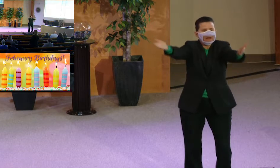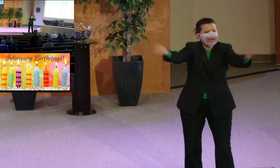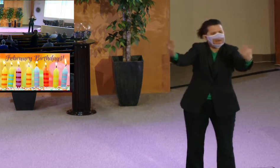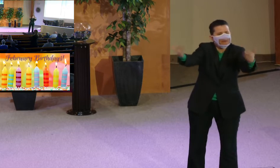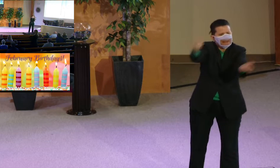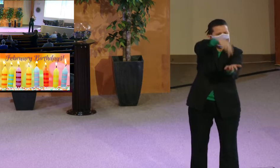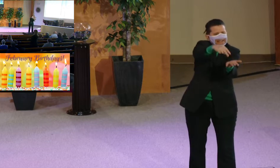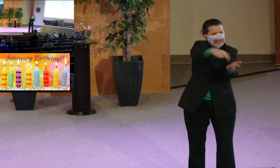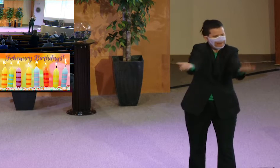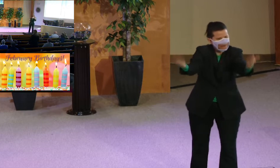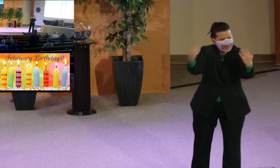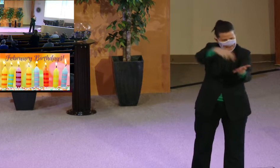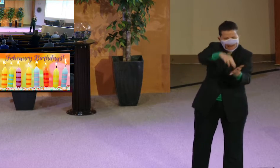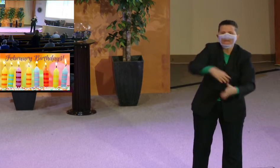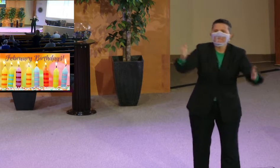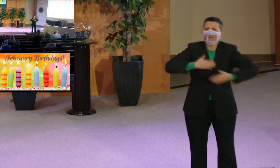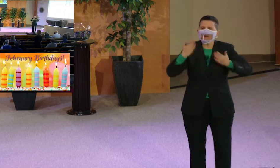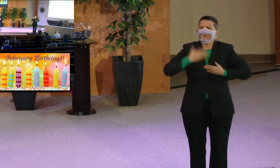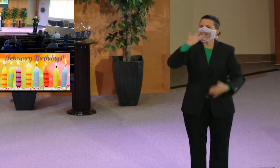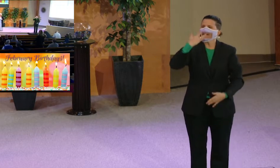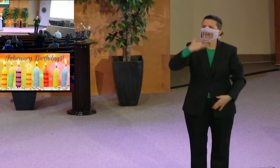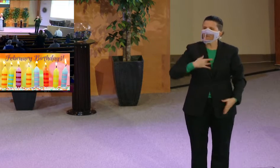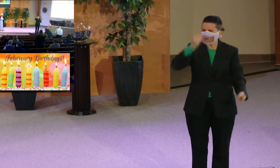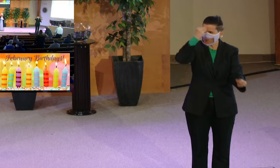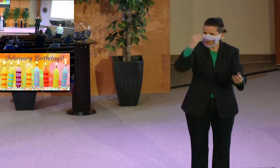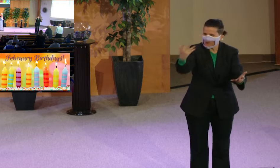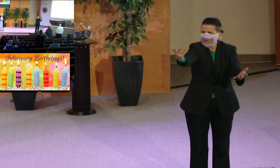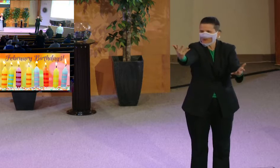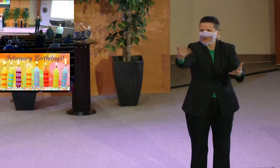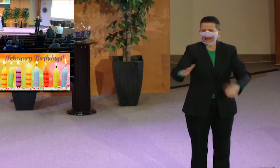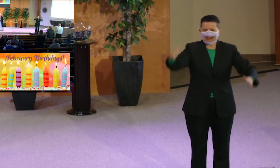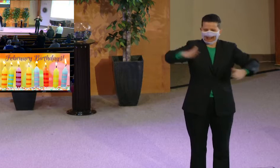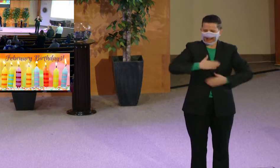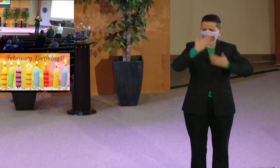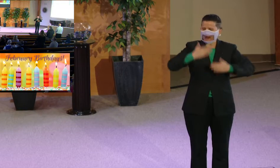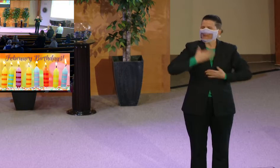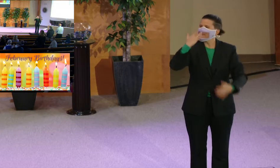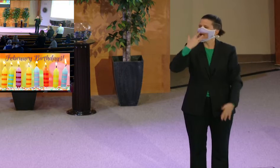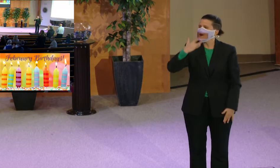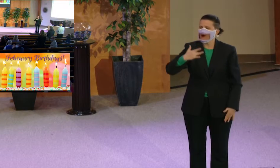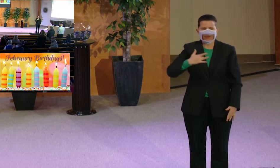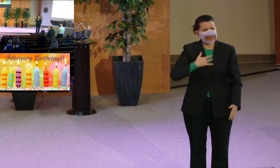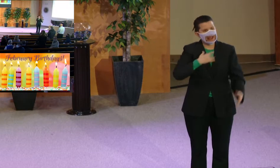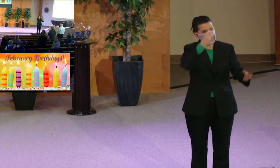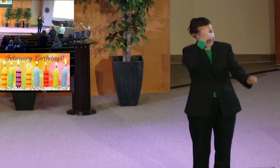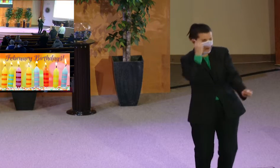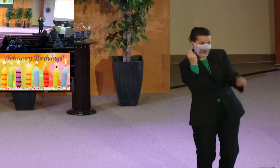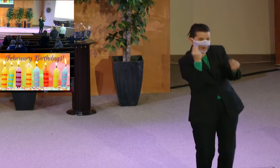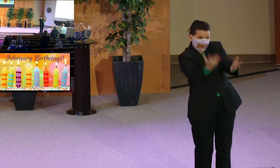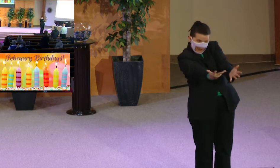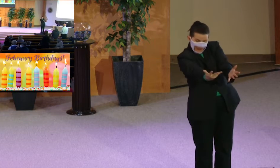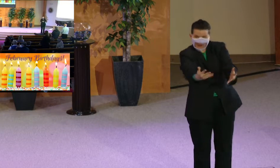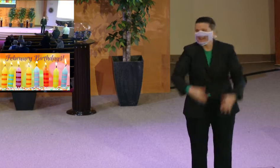Stay standing. Come on. Happy birthday to you. Happy birthday